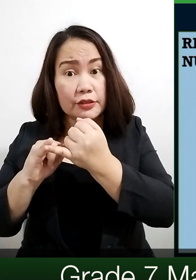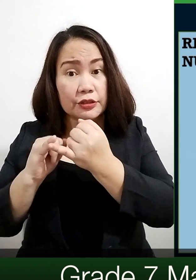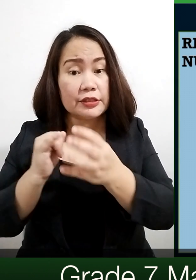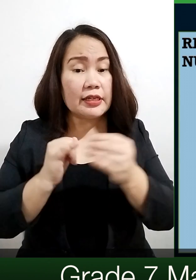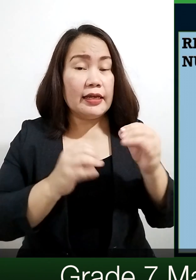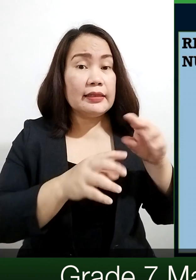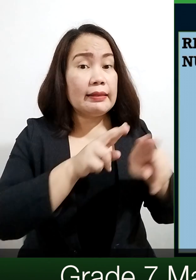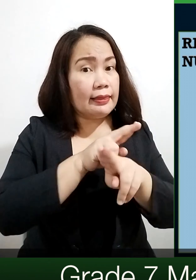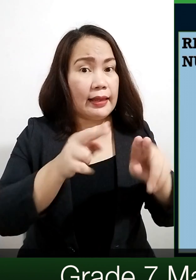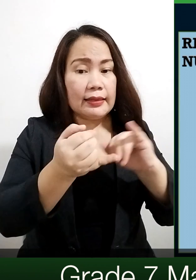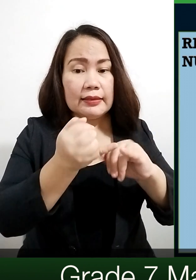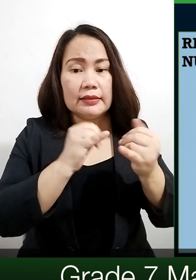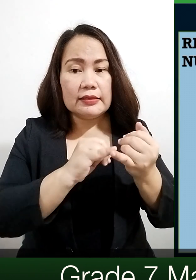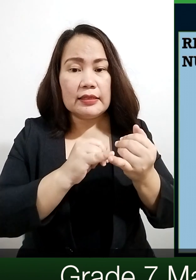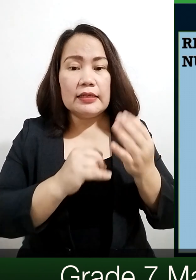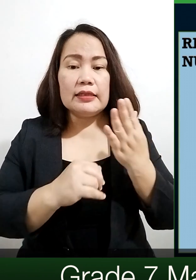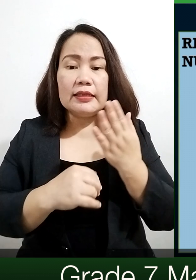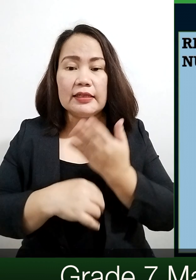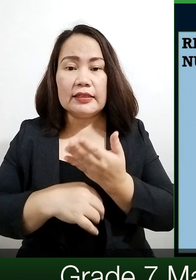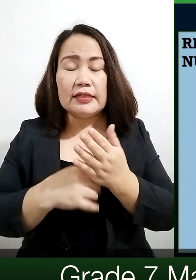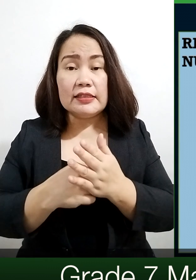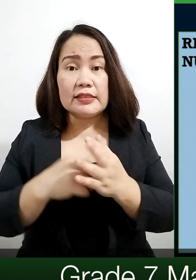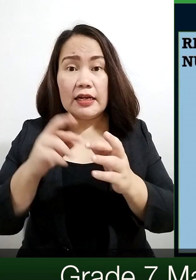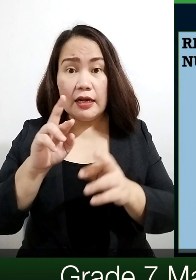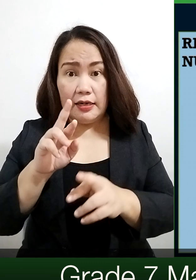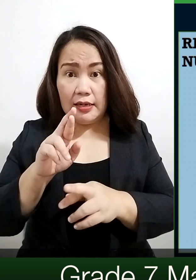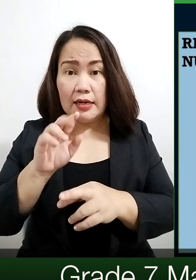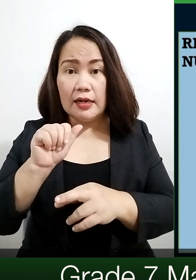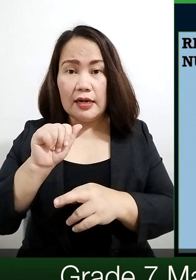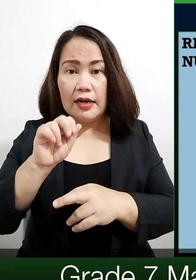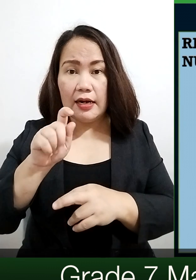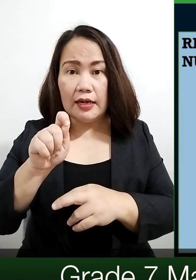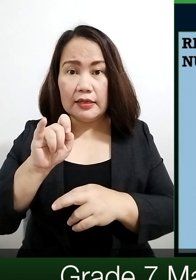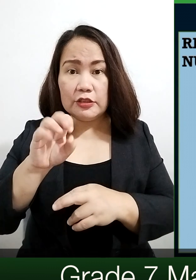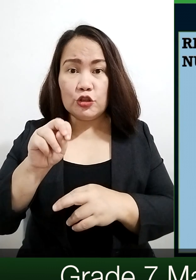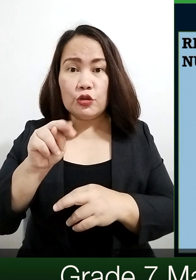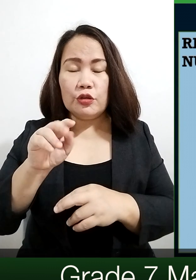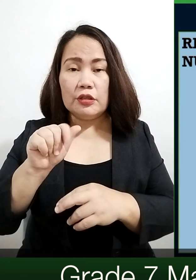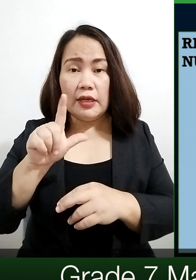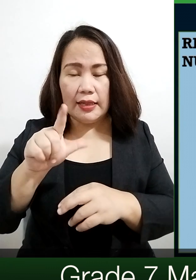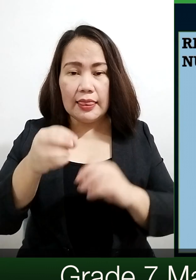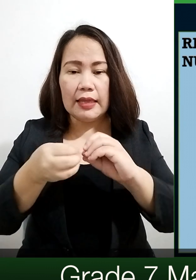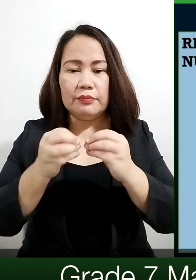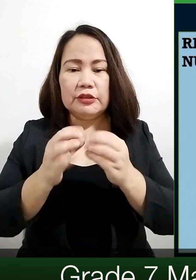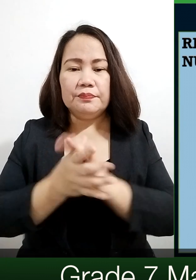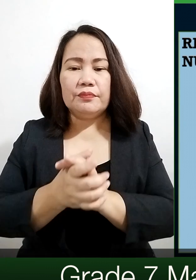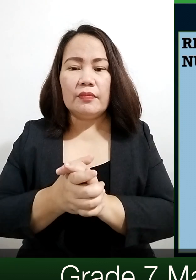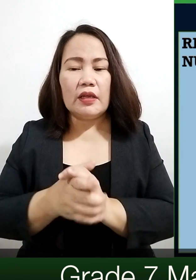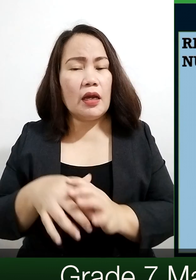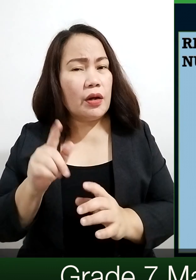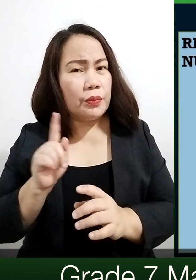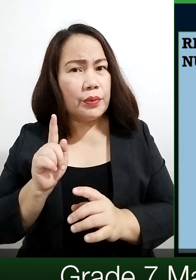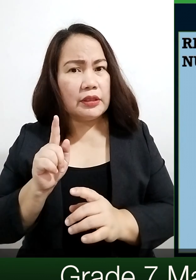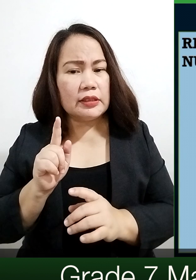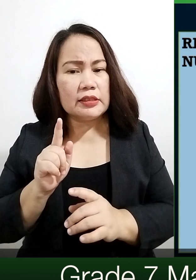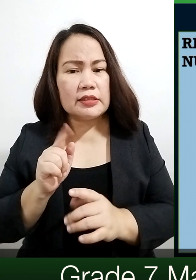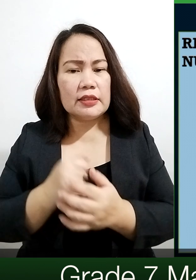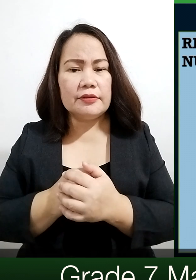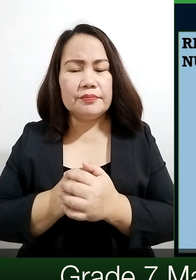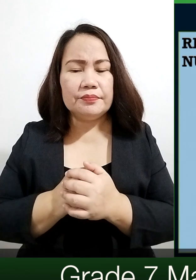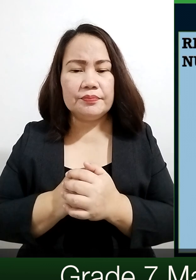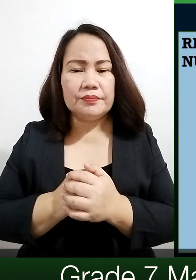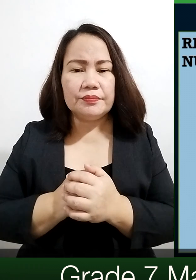if we will be getting the intersection, pag kinuha natin yung intersection, anong meron sa integers and non-integers,